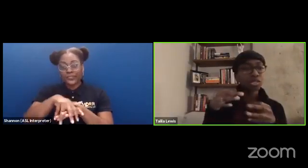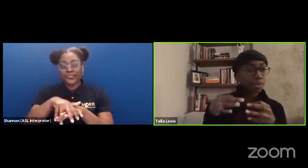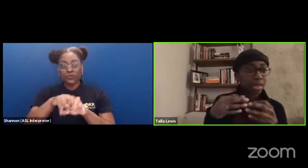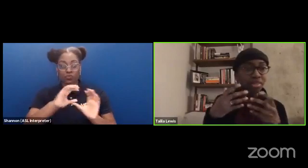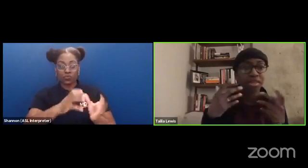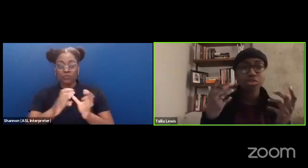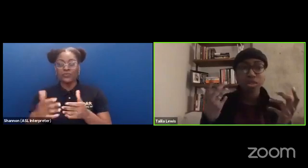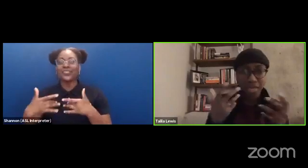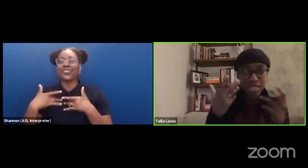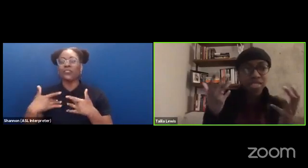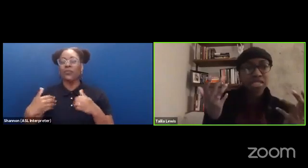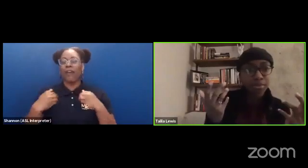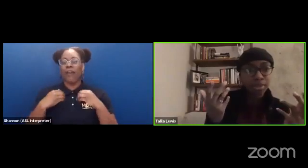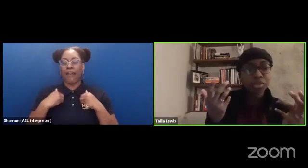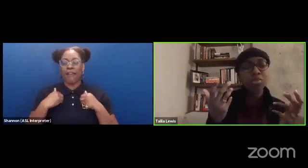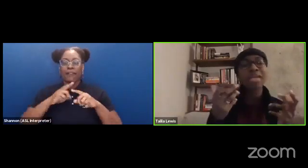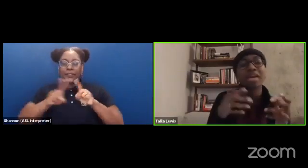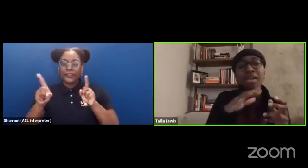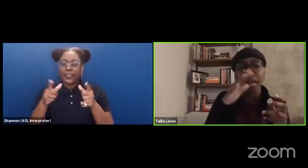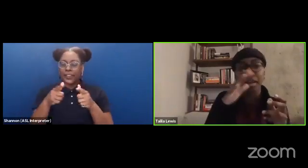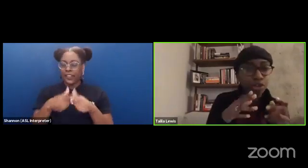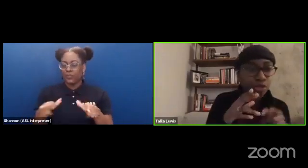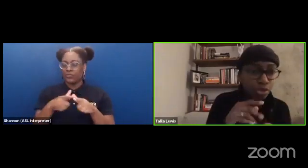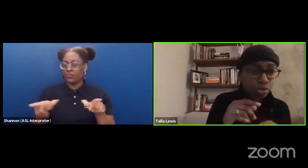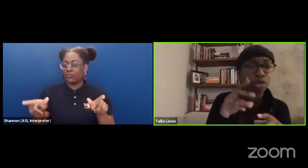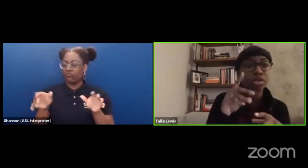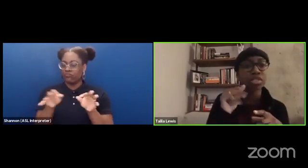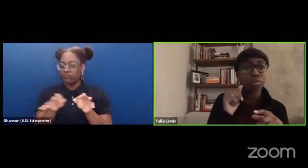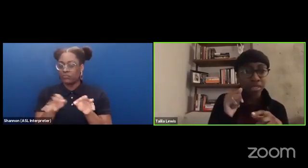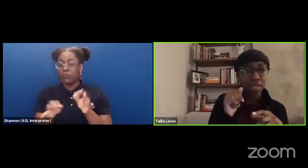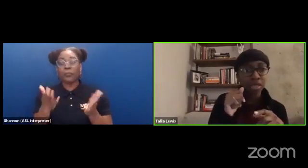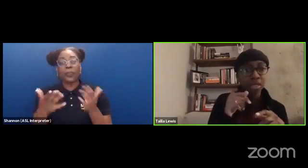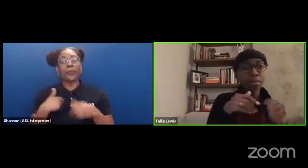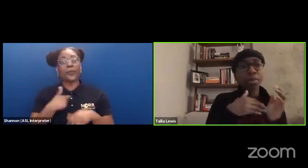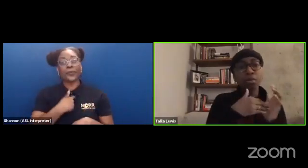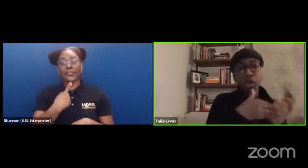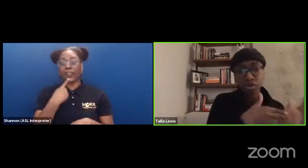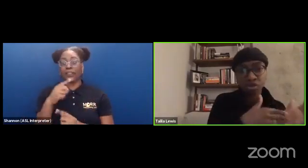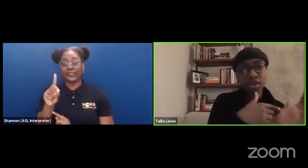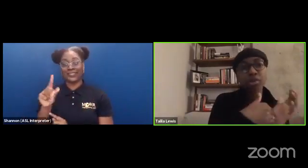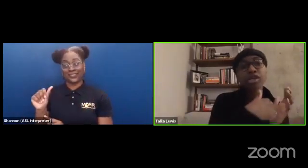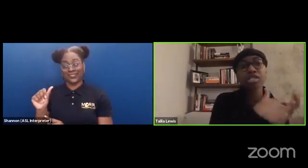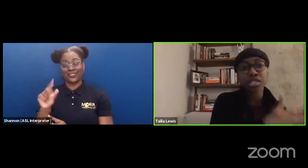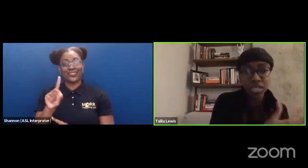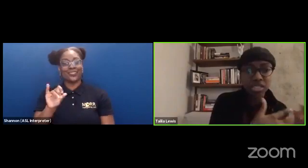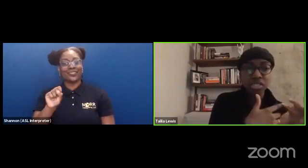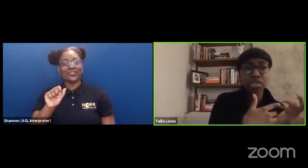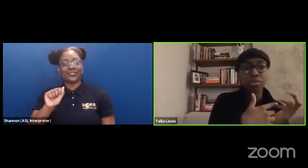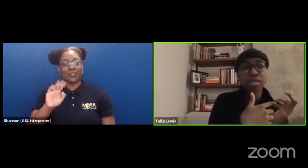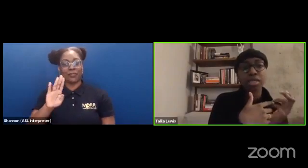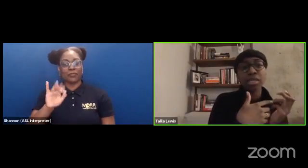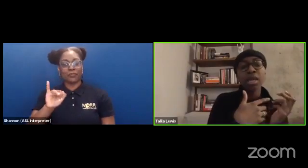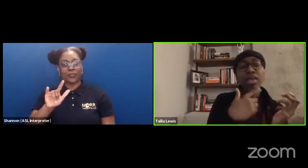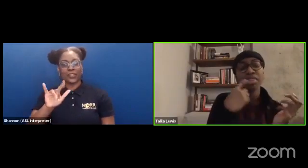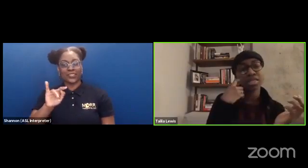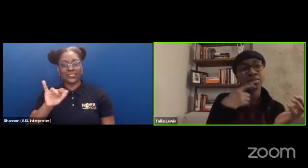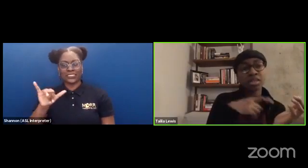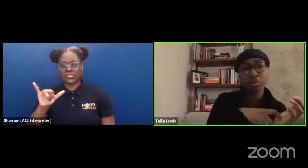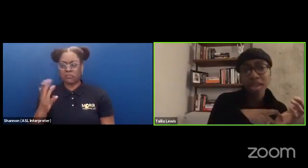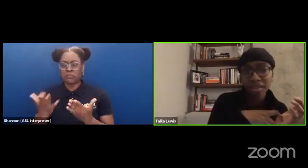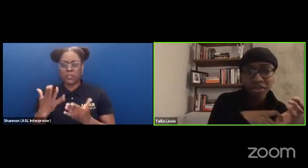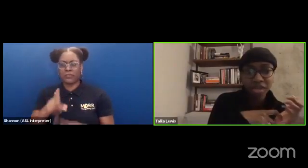are discussing disability, and that's something that we have to acknowledge as well. And that's something that disability justice holds together with